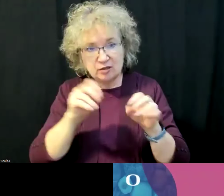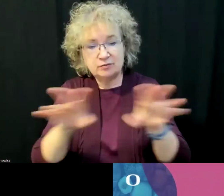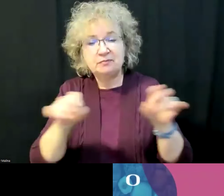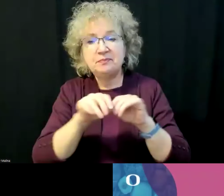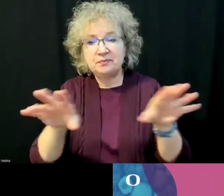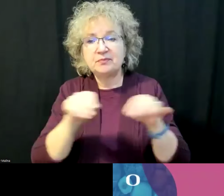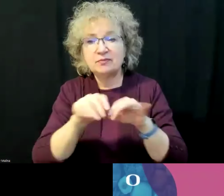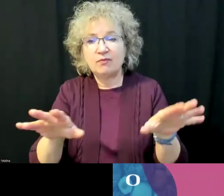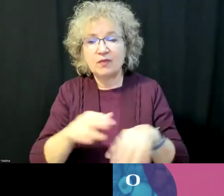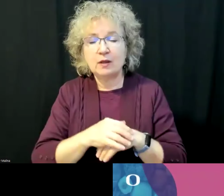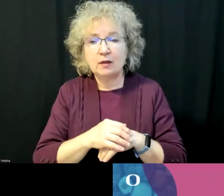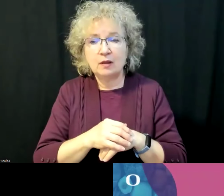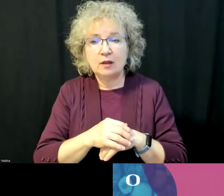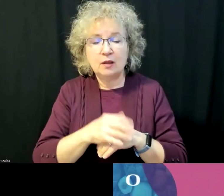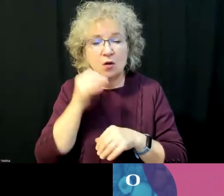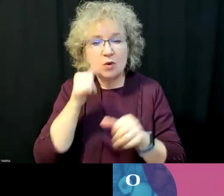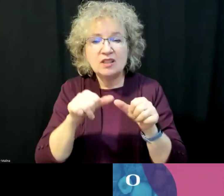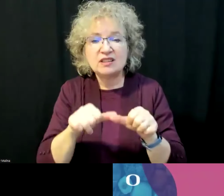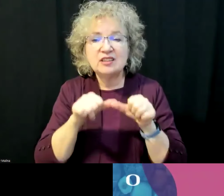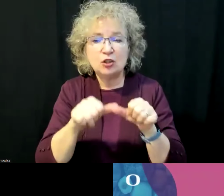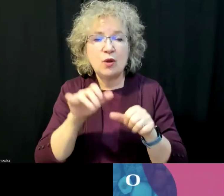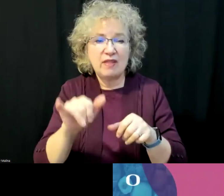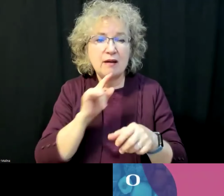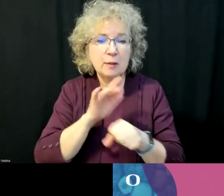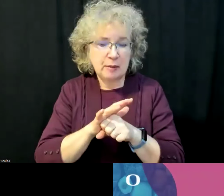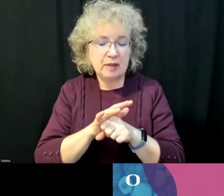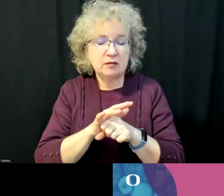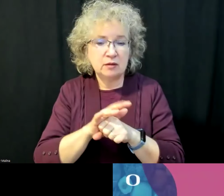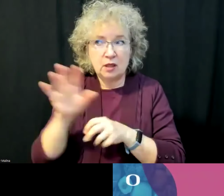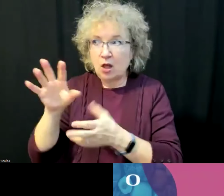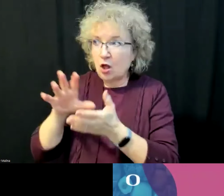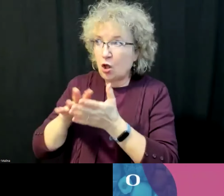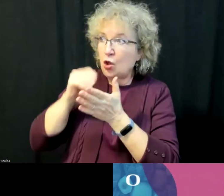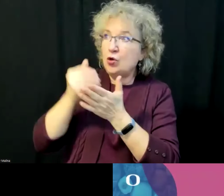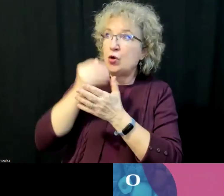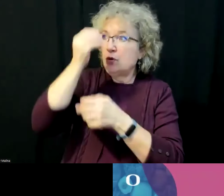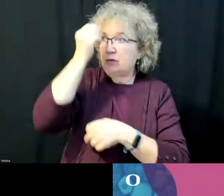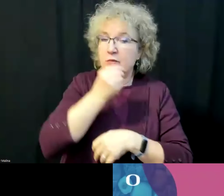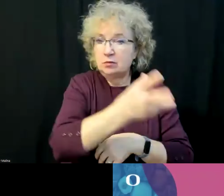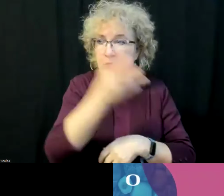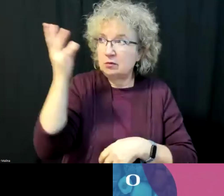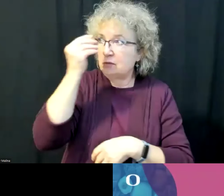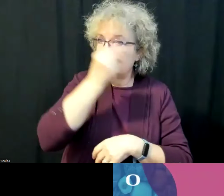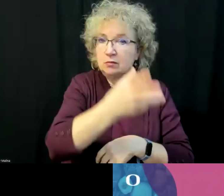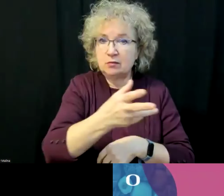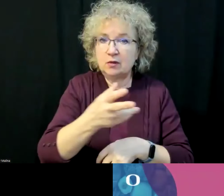we'll just continue with that, that commitment as soon as we learn anything that we think is helpful.